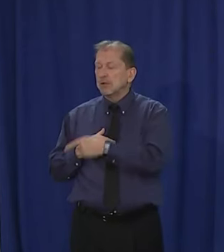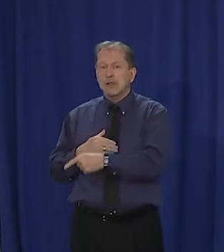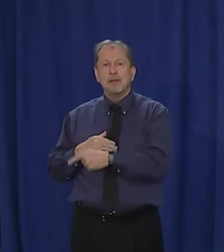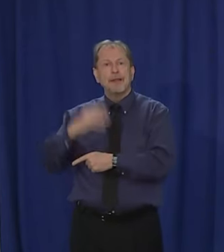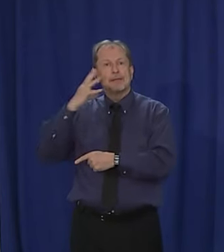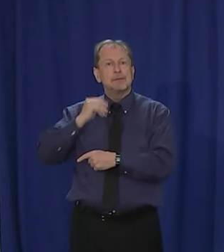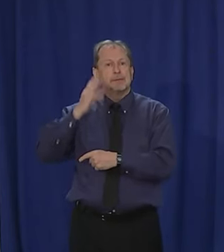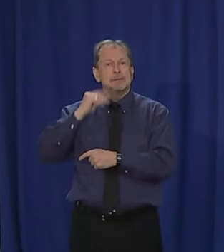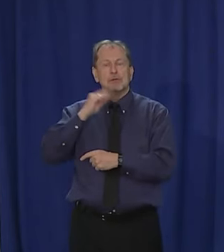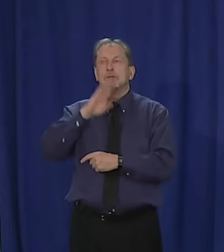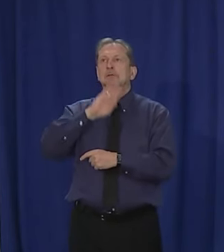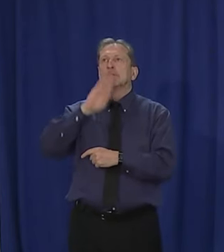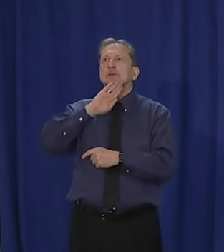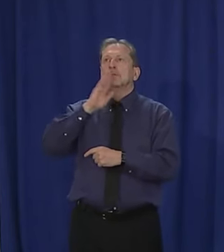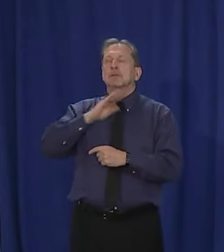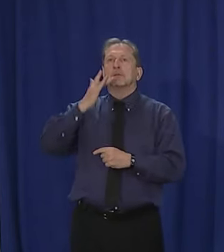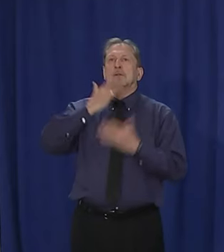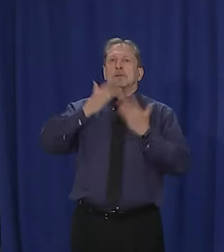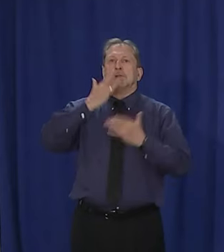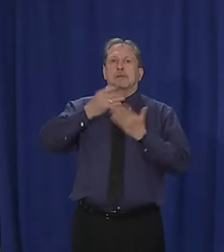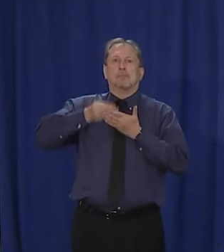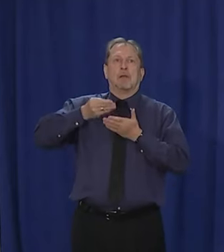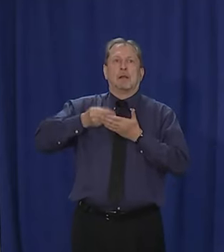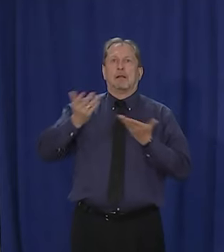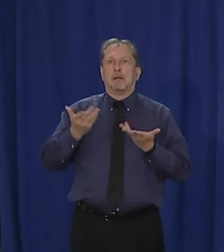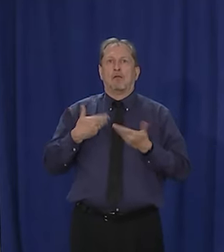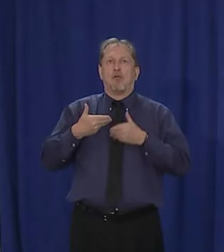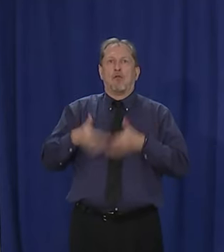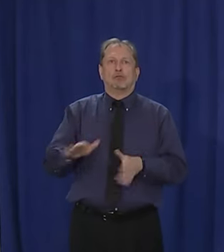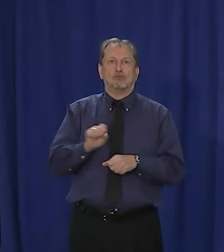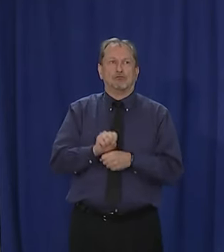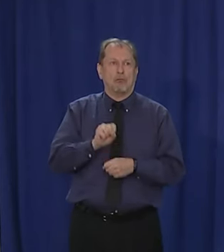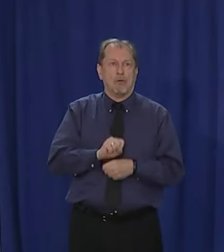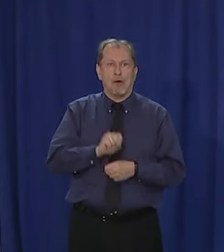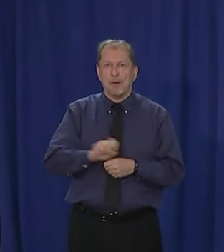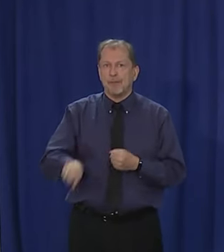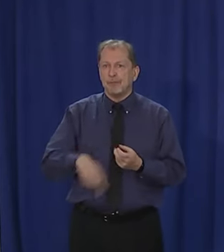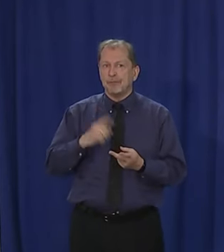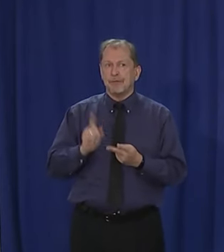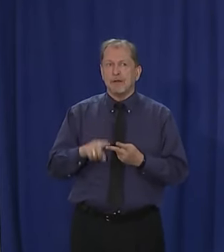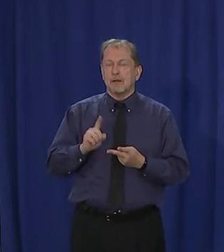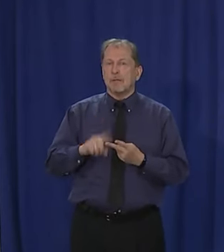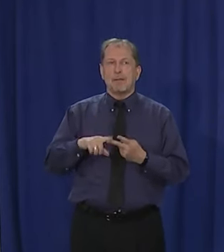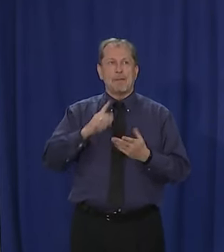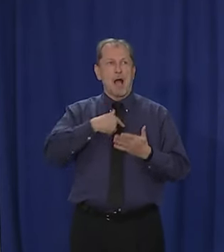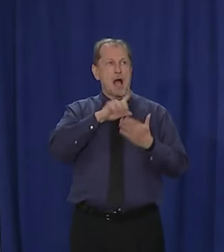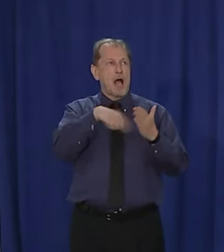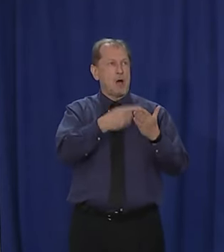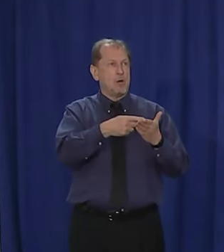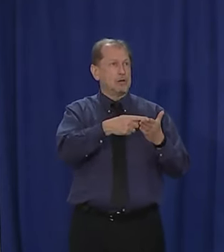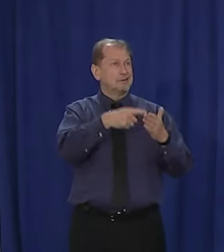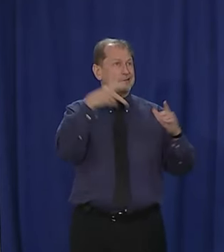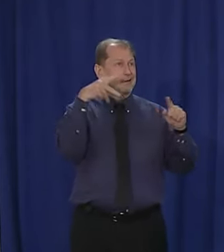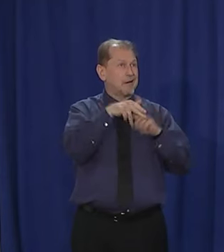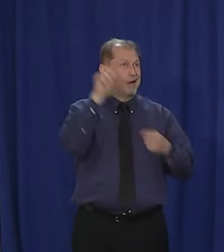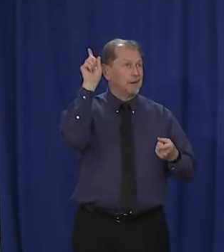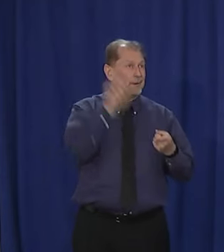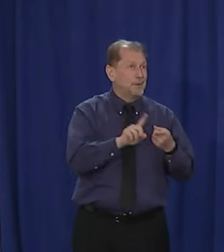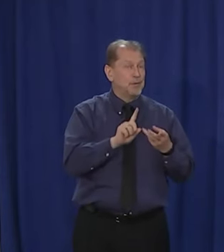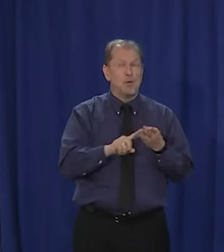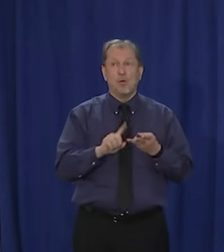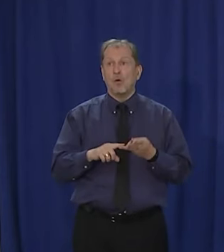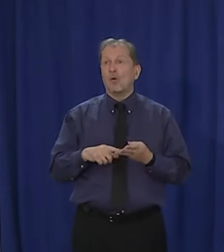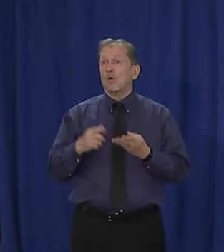experiencing hardship either through a lack of employment, cut in hours, or cut in jobs.